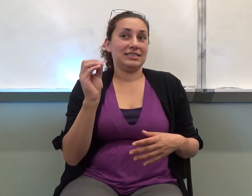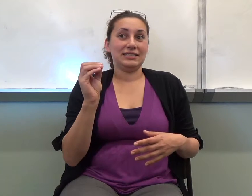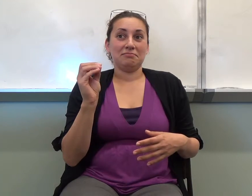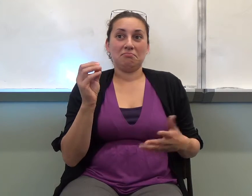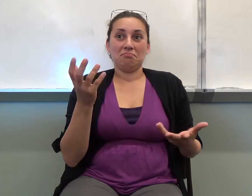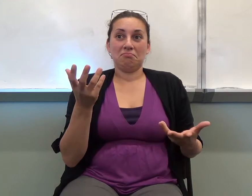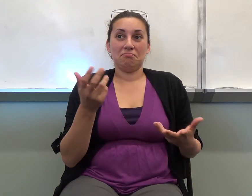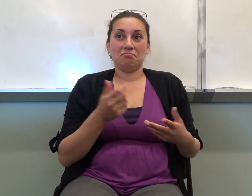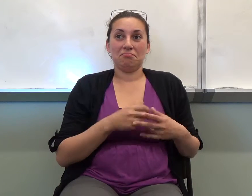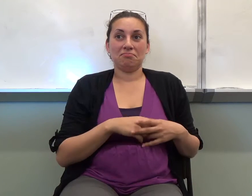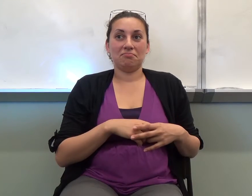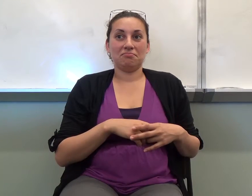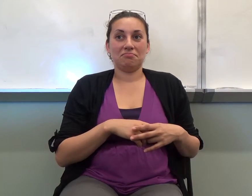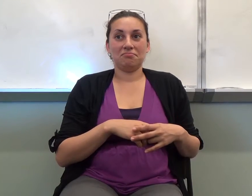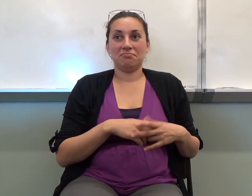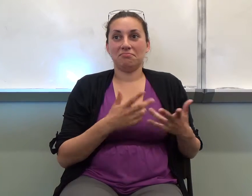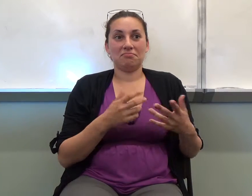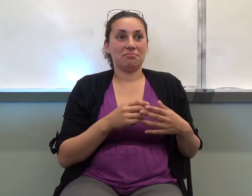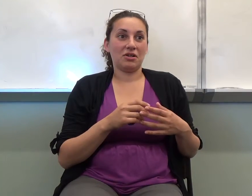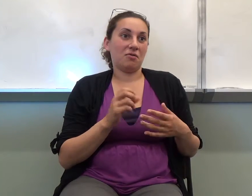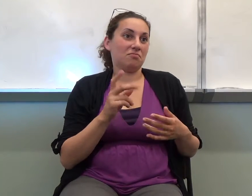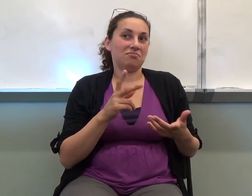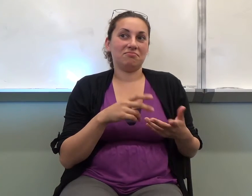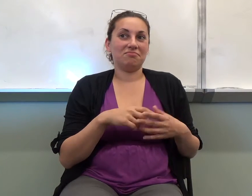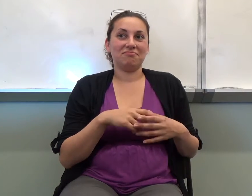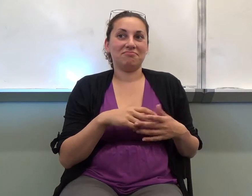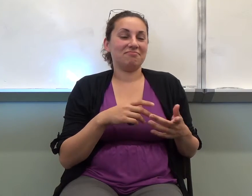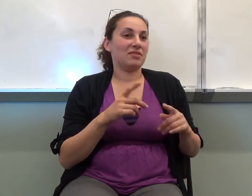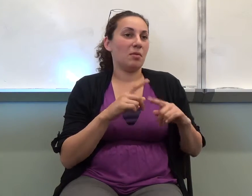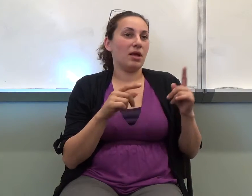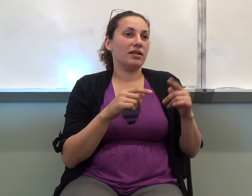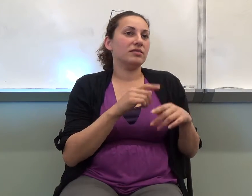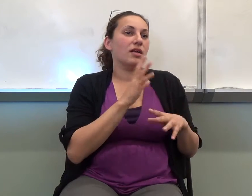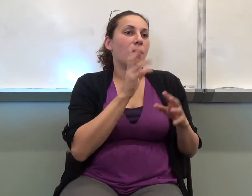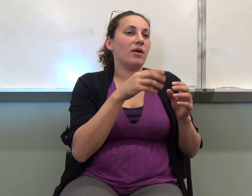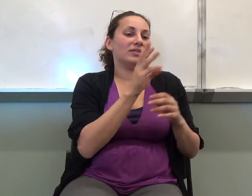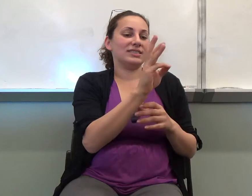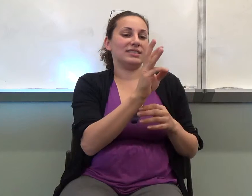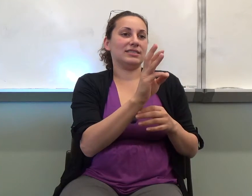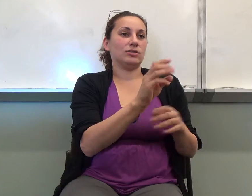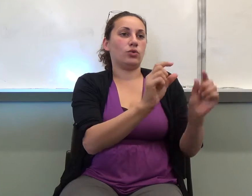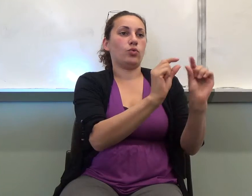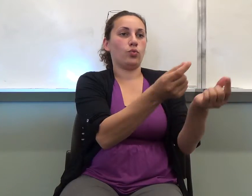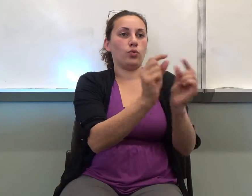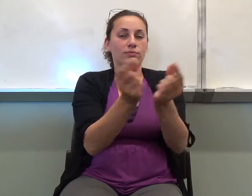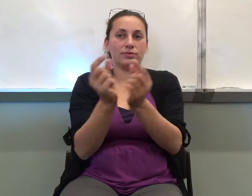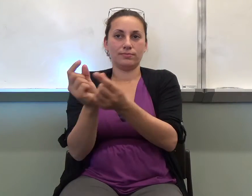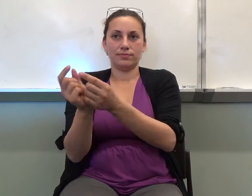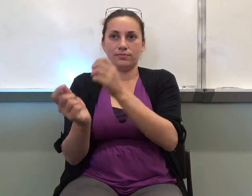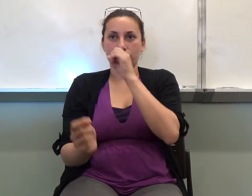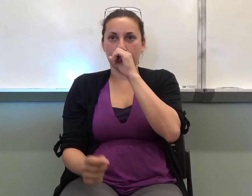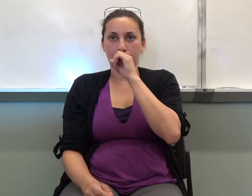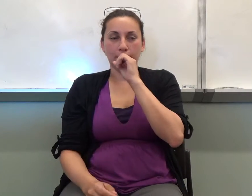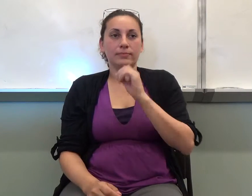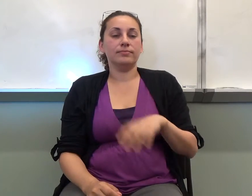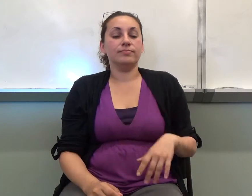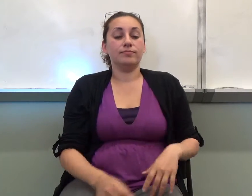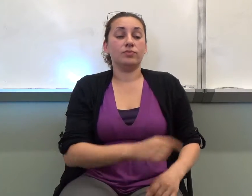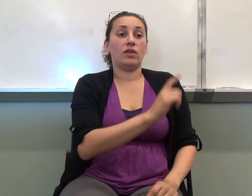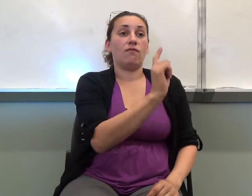here. Those 6 class intervals, let's read what kind of numbers they have in them. The first one is 40 to 44. Now, how many